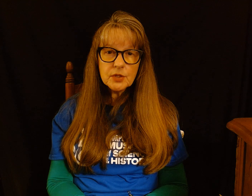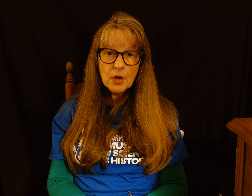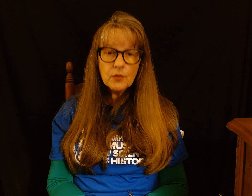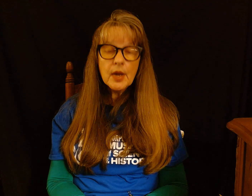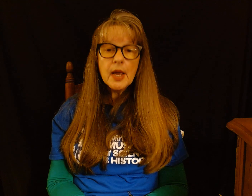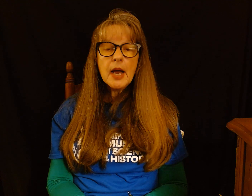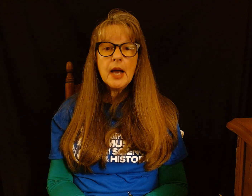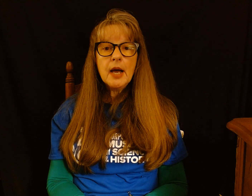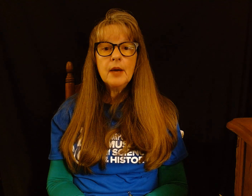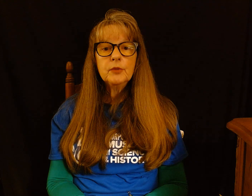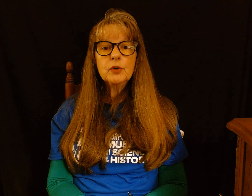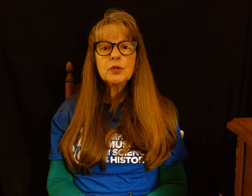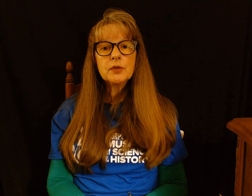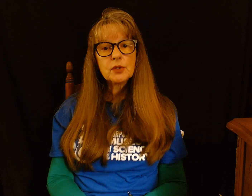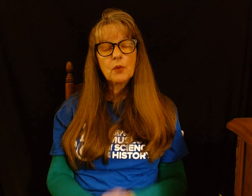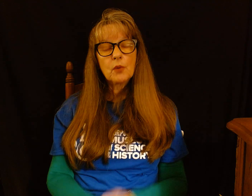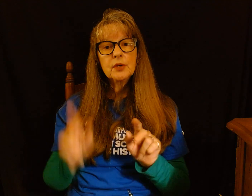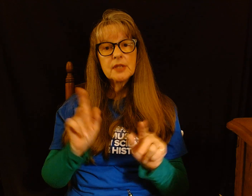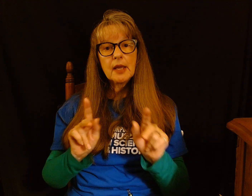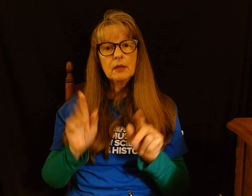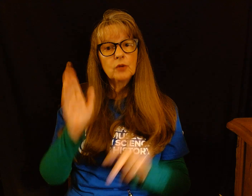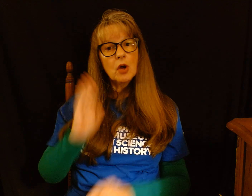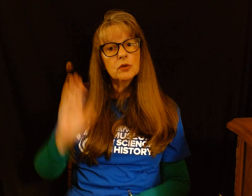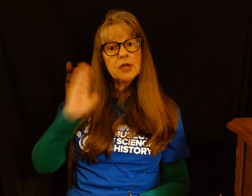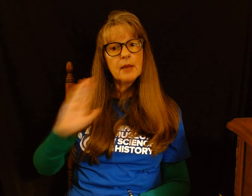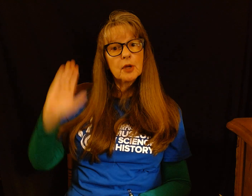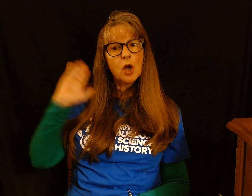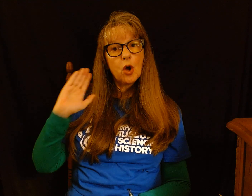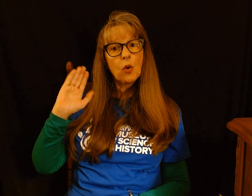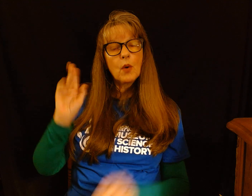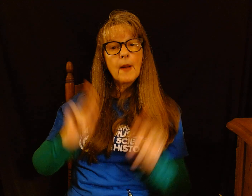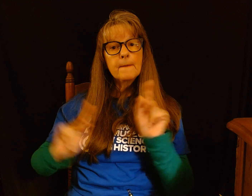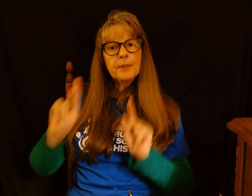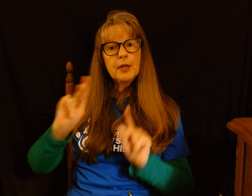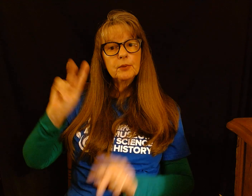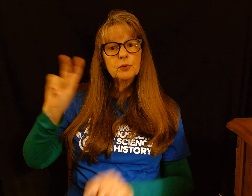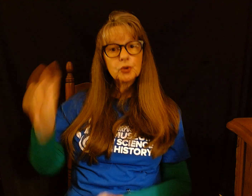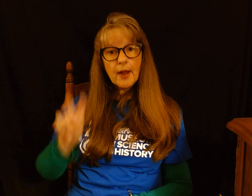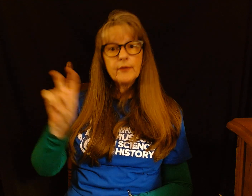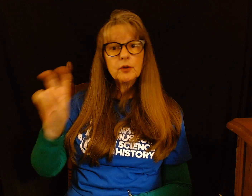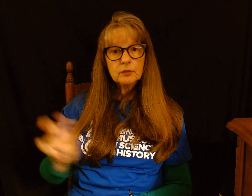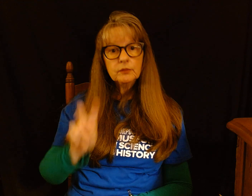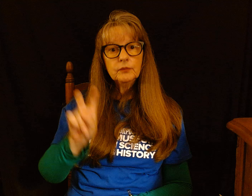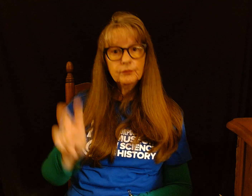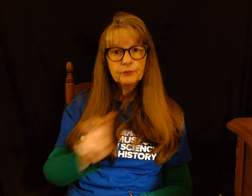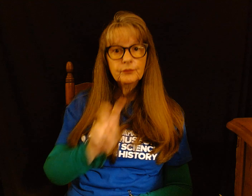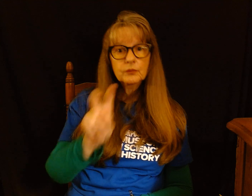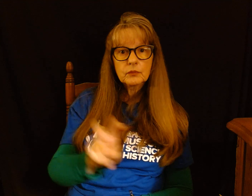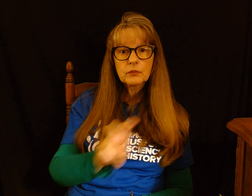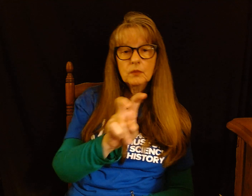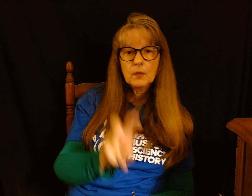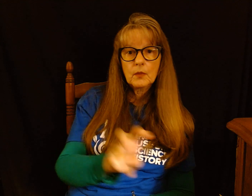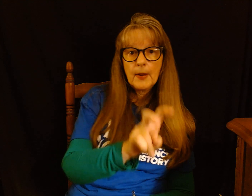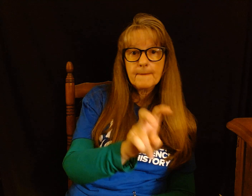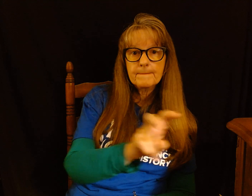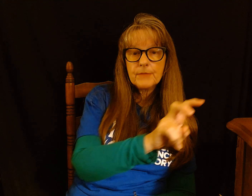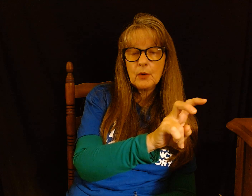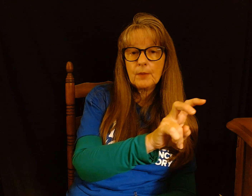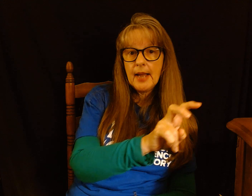So you could do. So you could say, long time ago, people travel. Right? They were